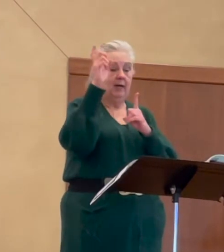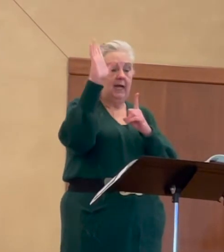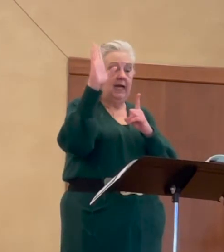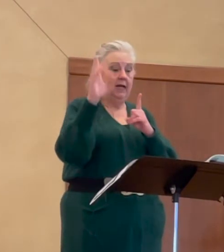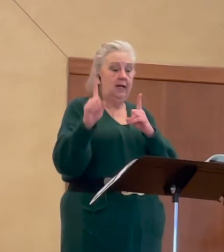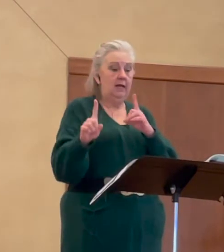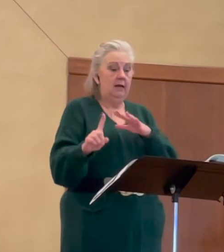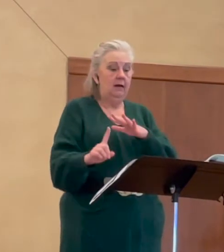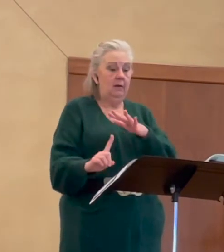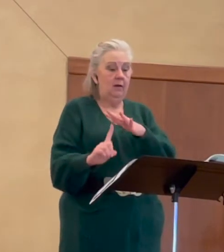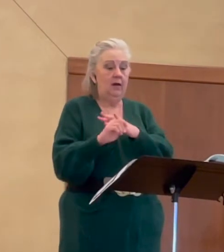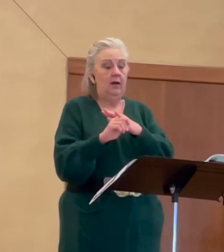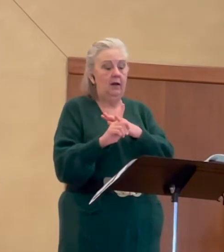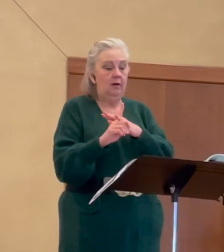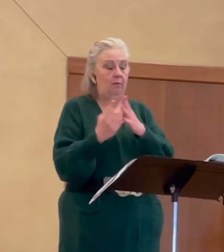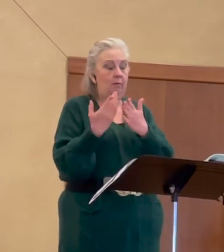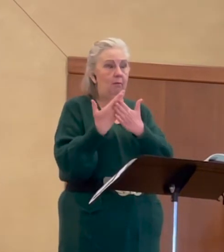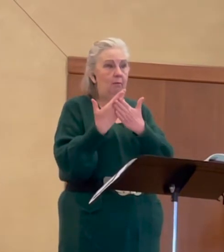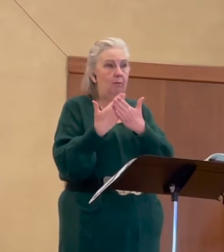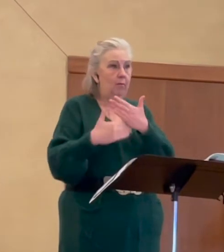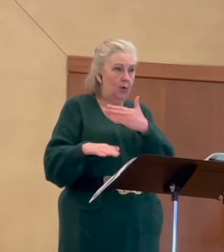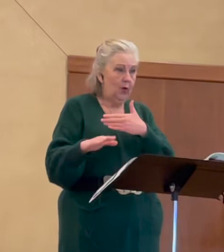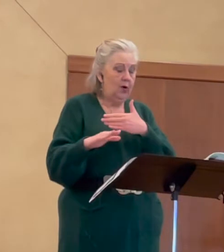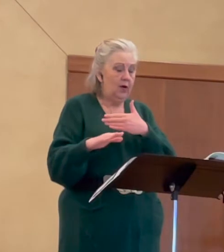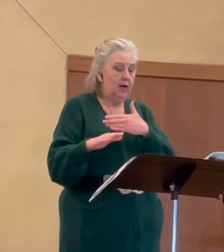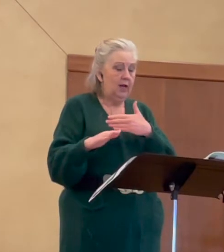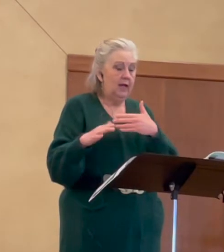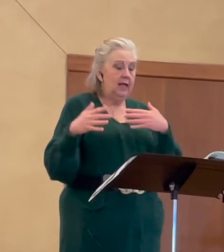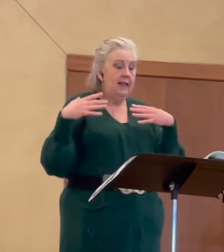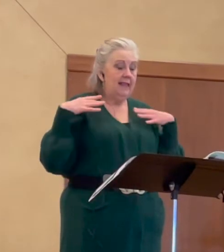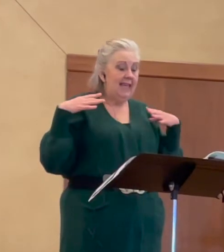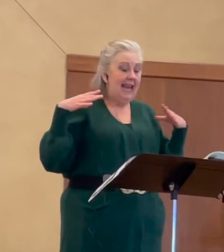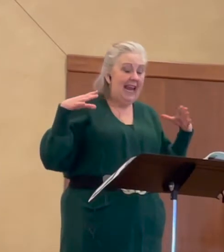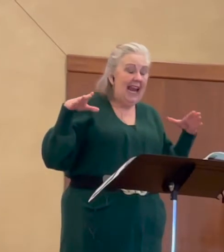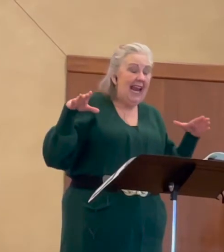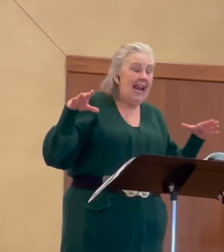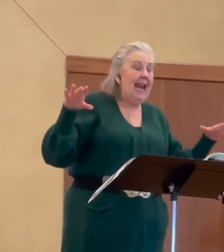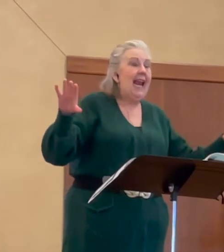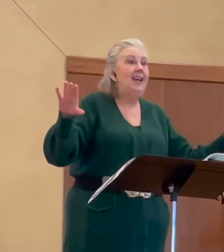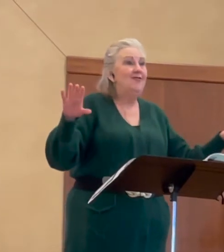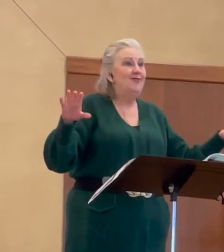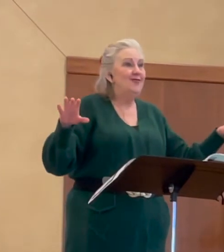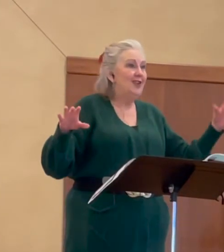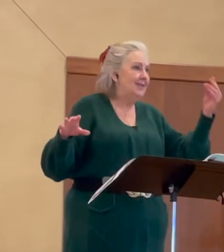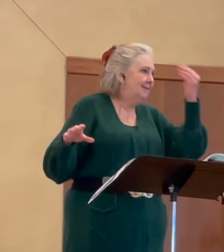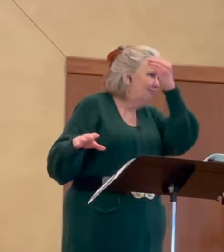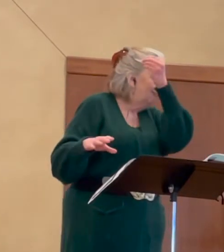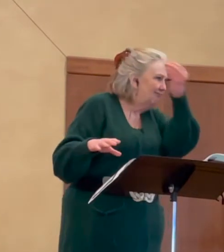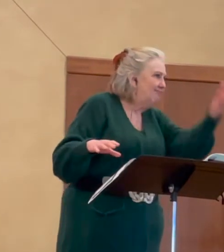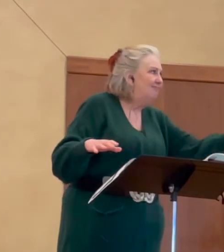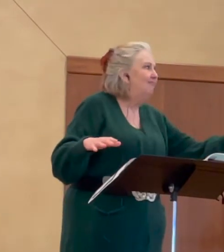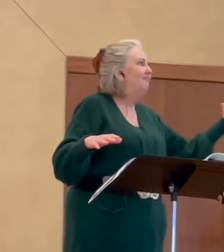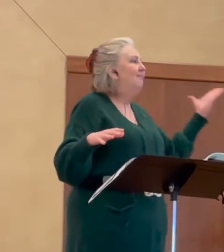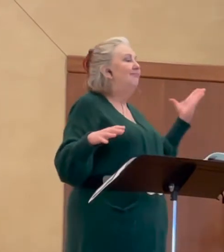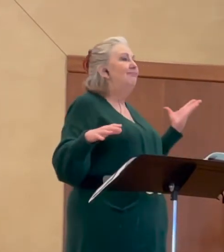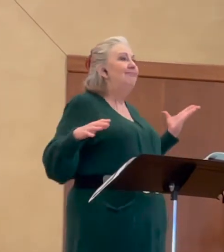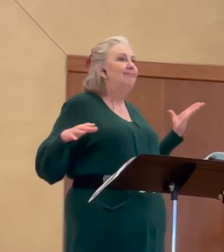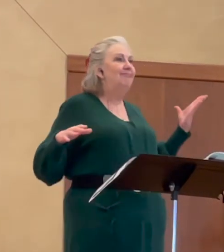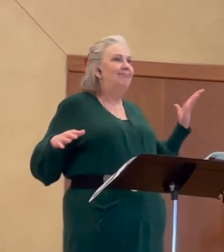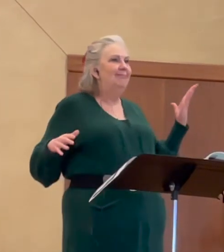We sing, it came upon a midnight clear, that the angels brought this message, this